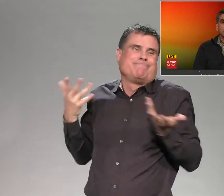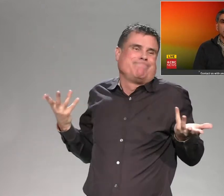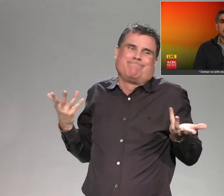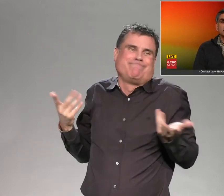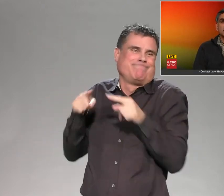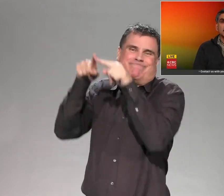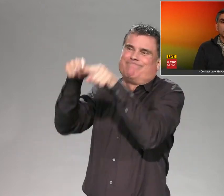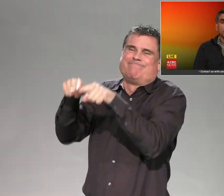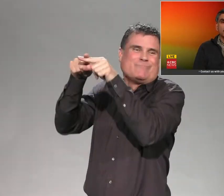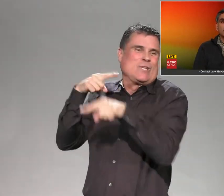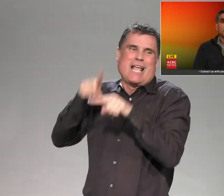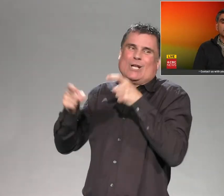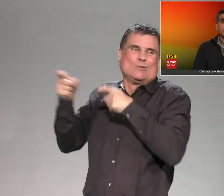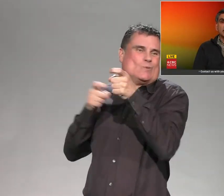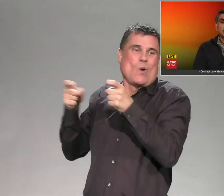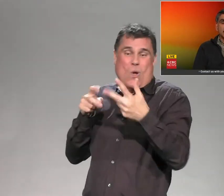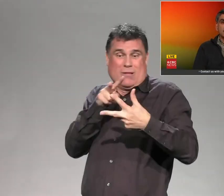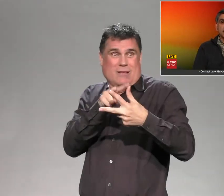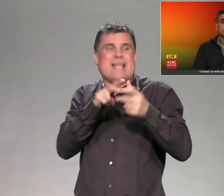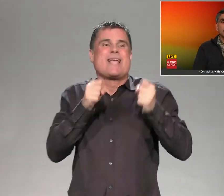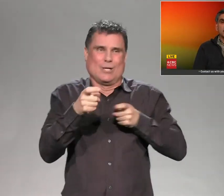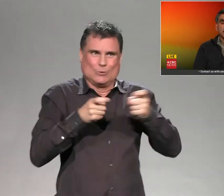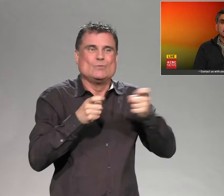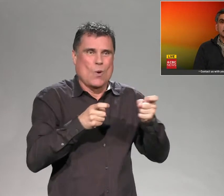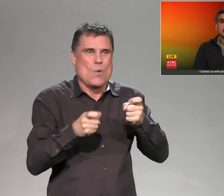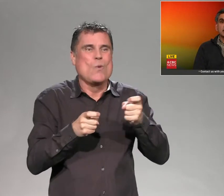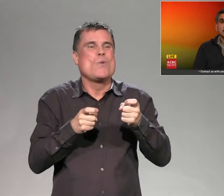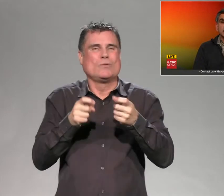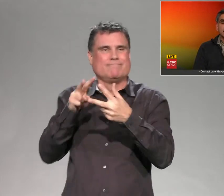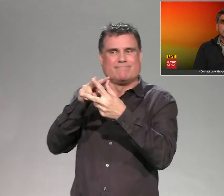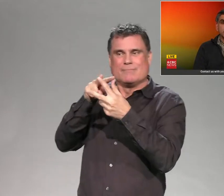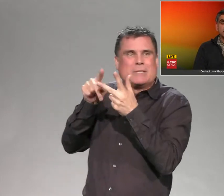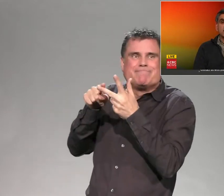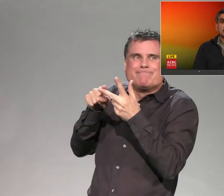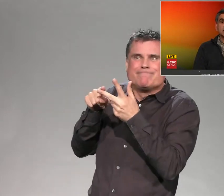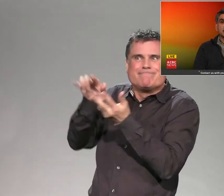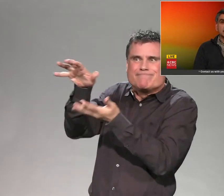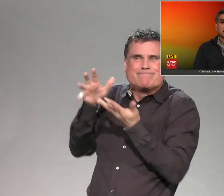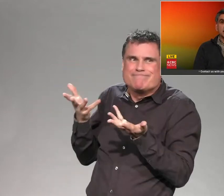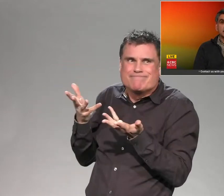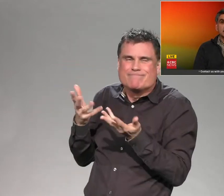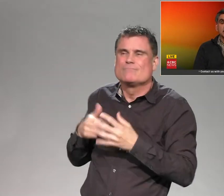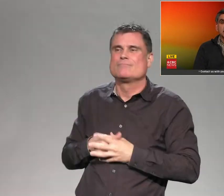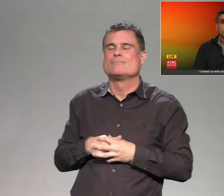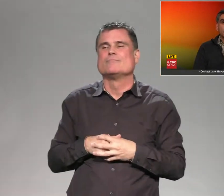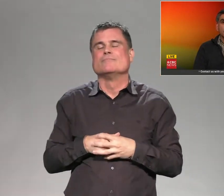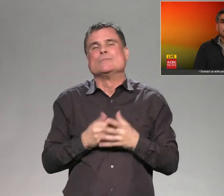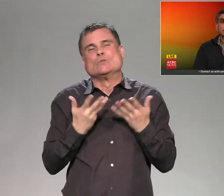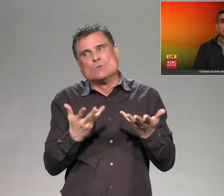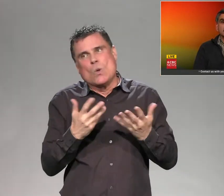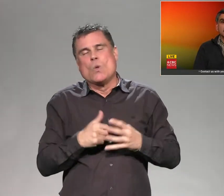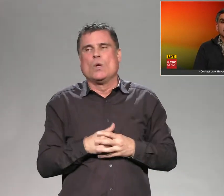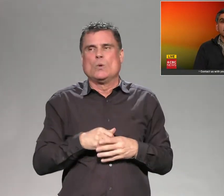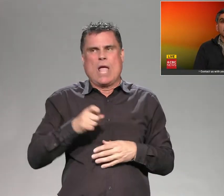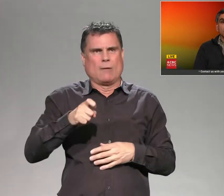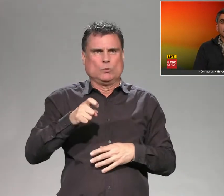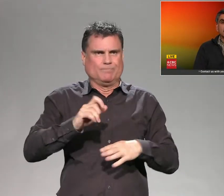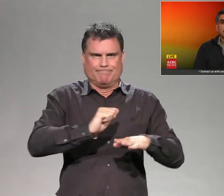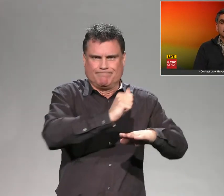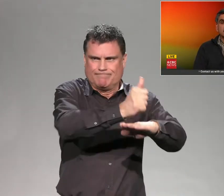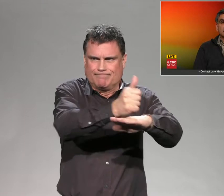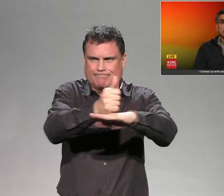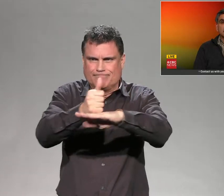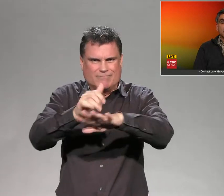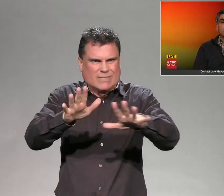that in some ways, what we do is we have extra capacity in terms of our vaccination centers. What I'm trying to say is that if we don't